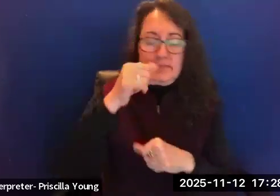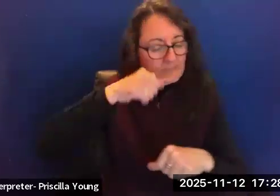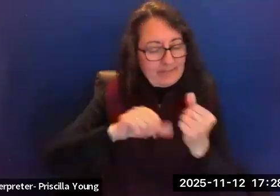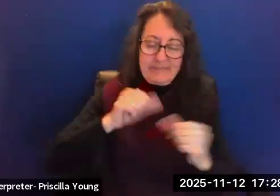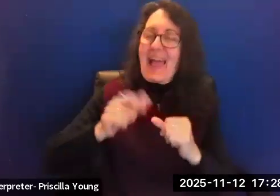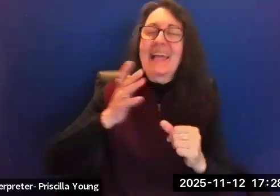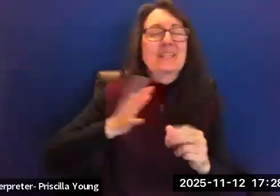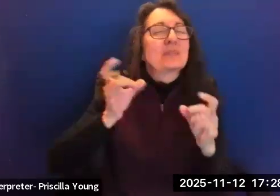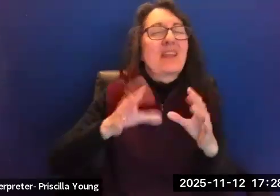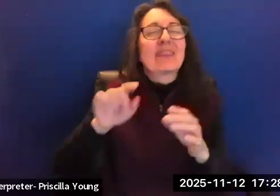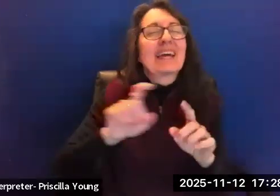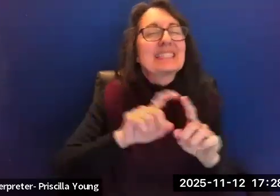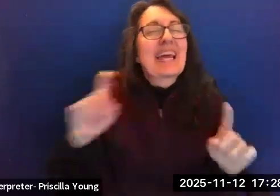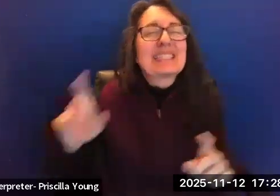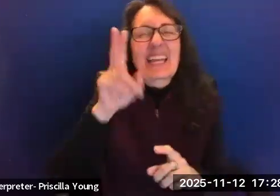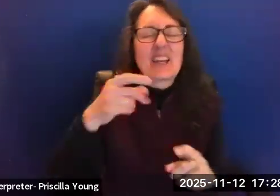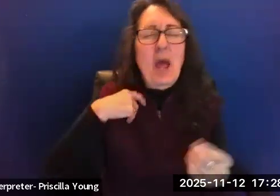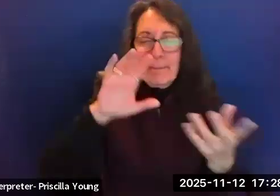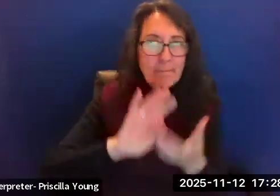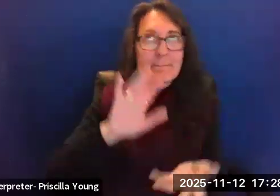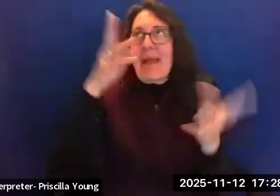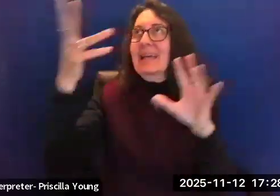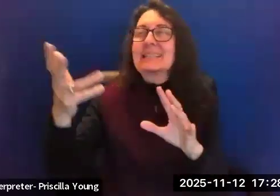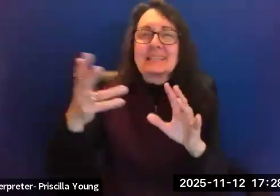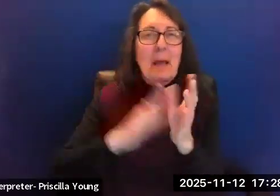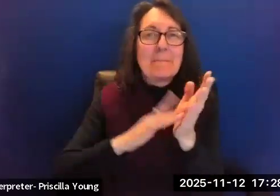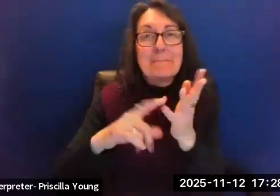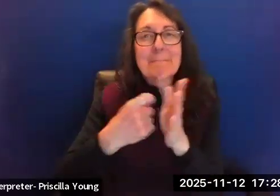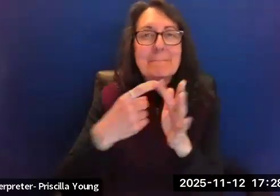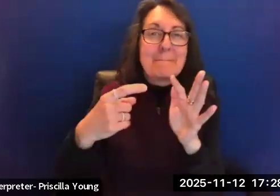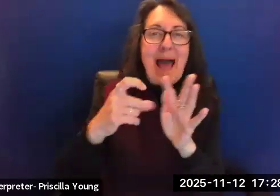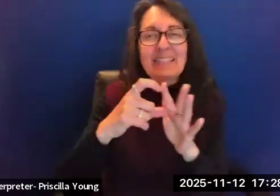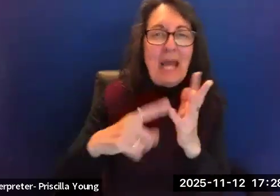again. I mucked up my pause.